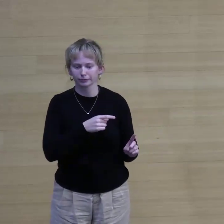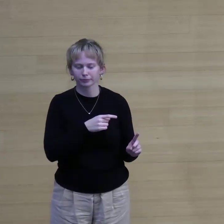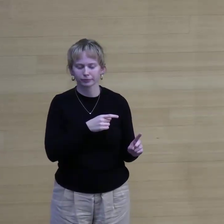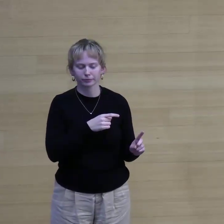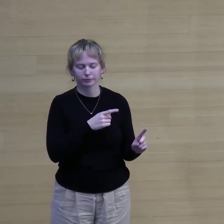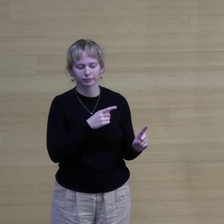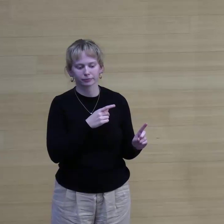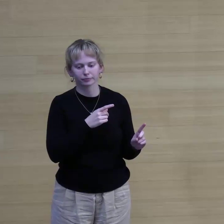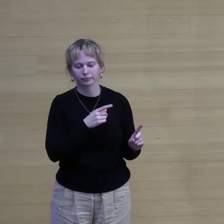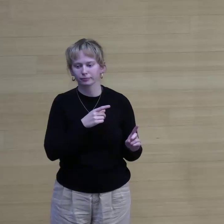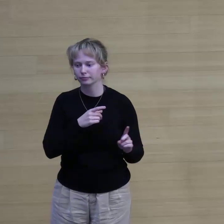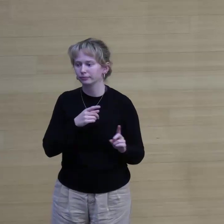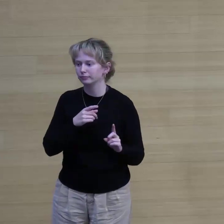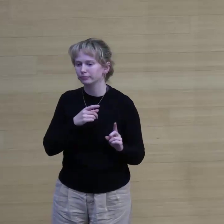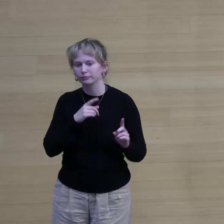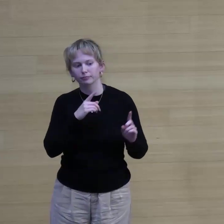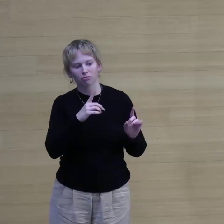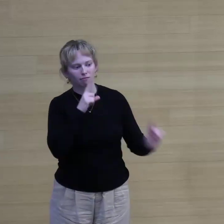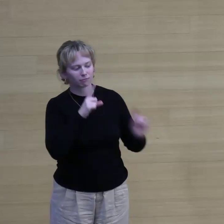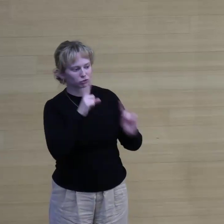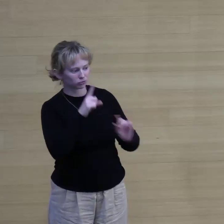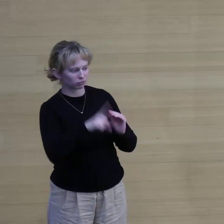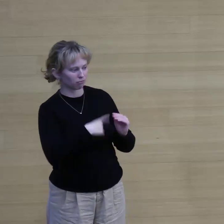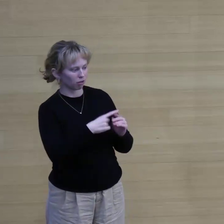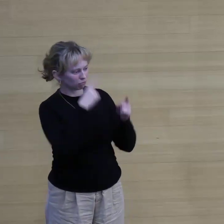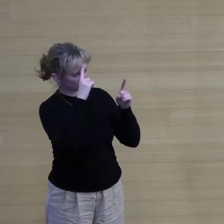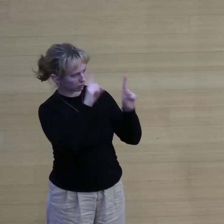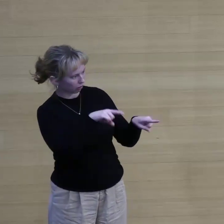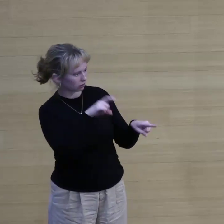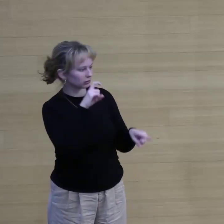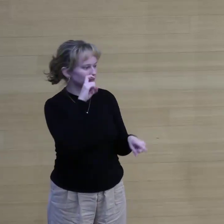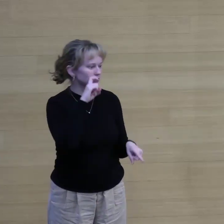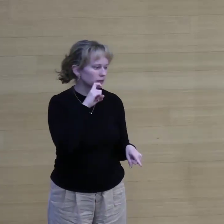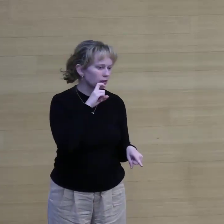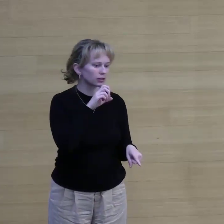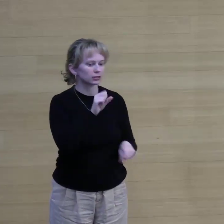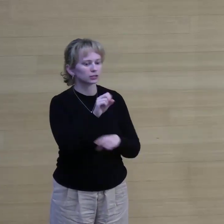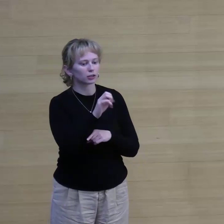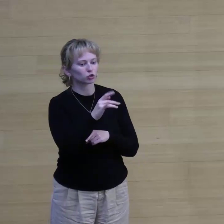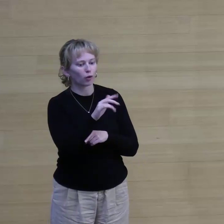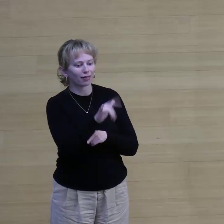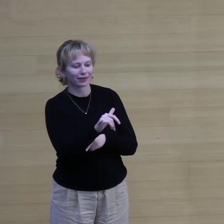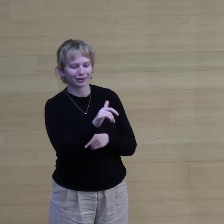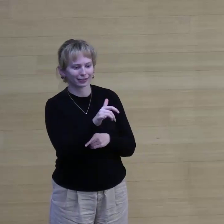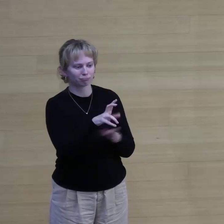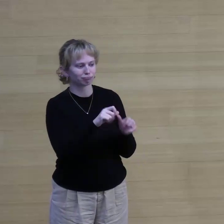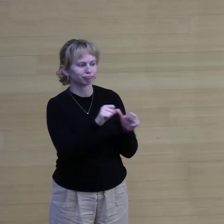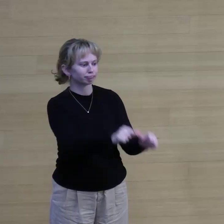this conversation around consent and sex and sexuality continues to play